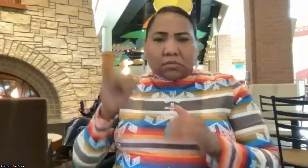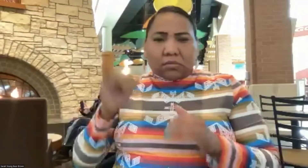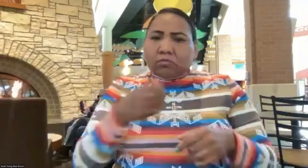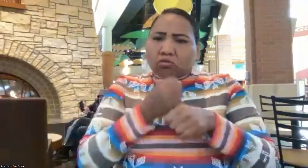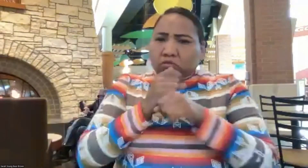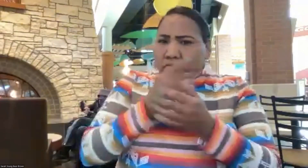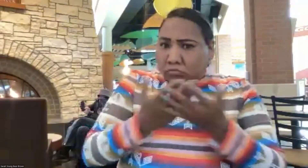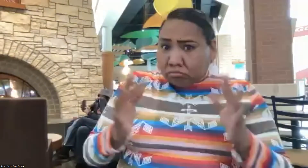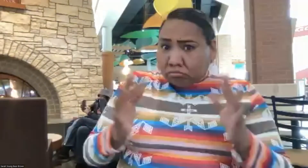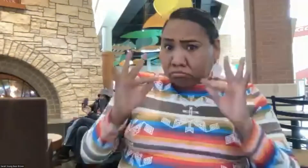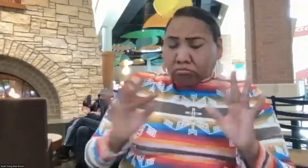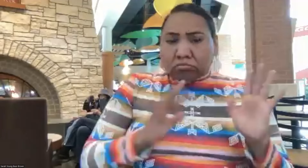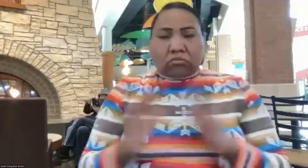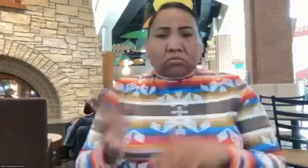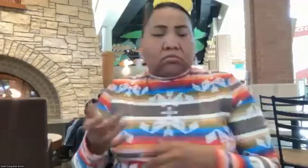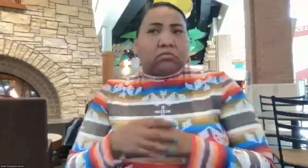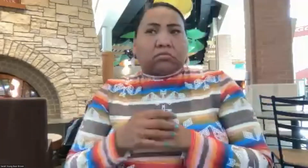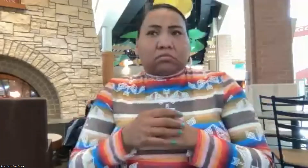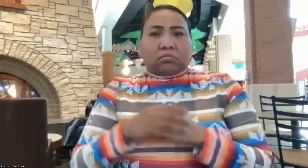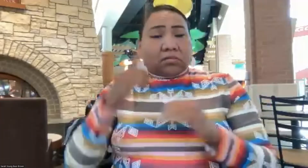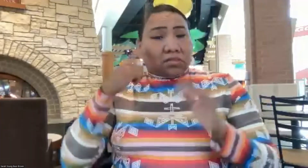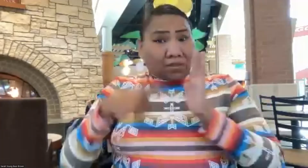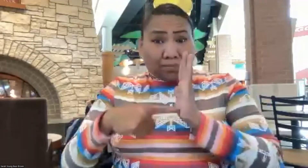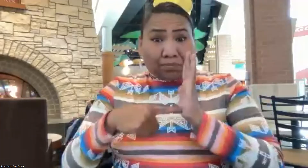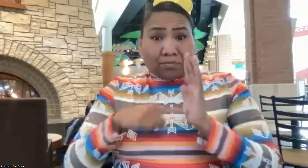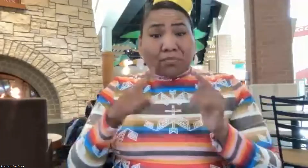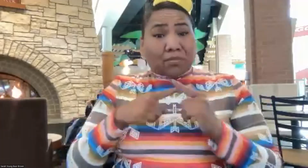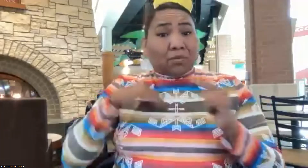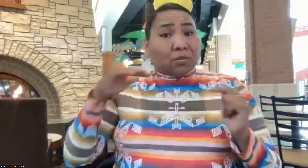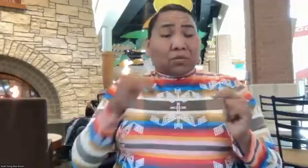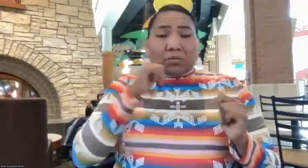who I am, where I'm from, and where I belong.